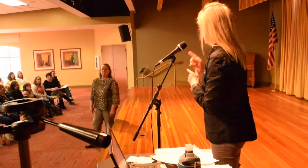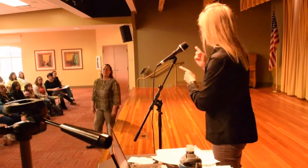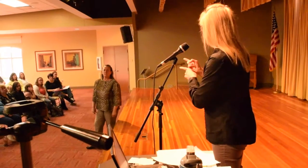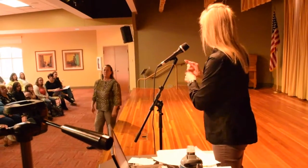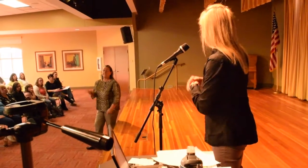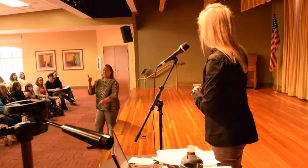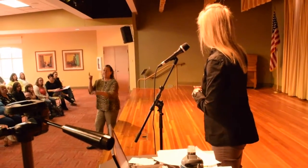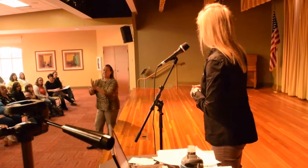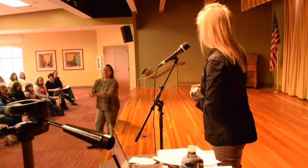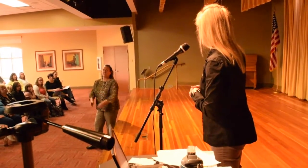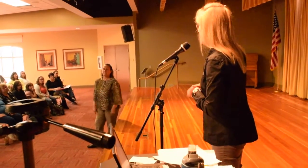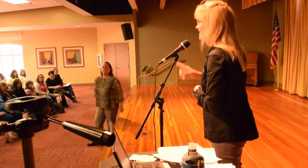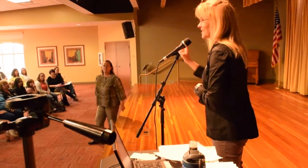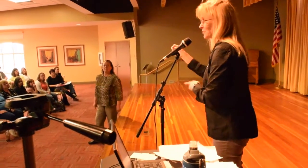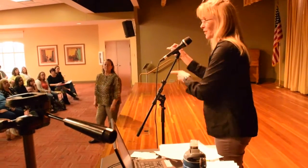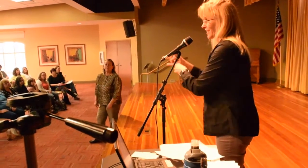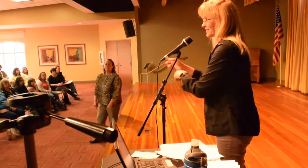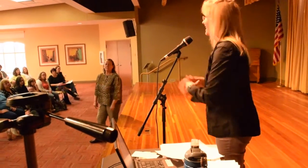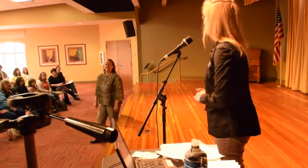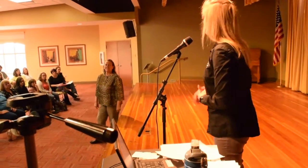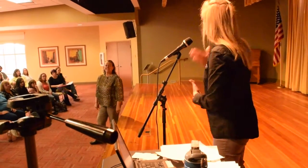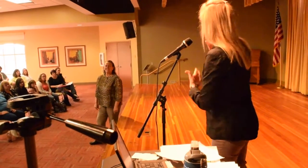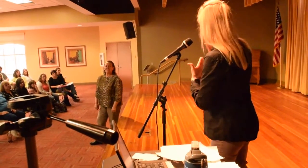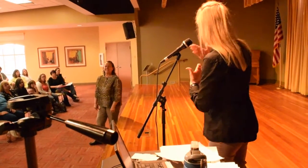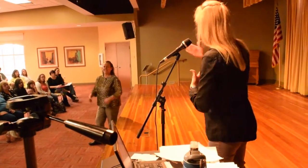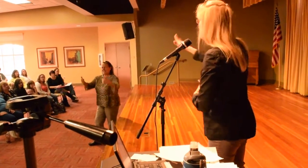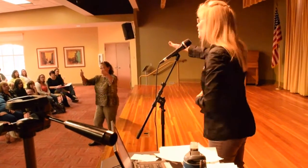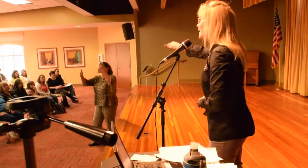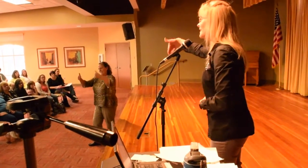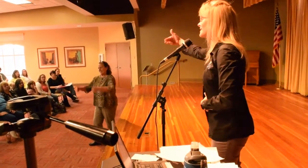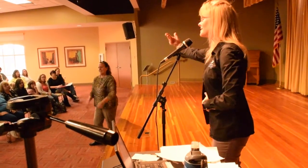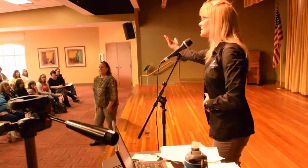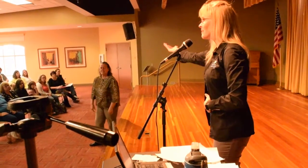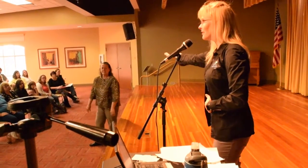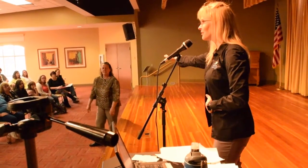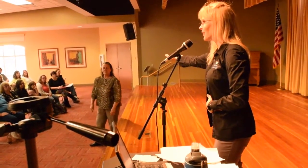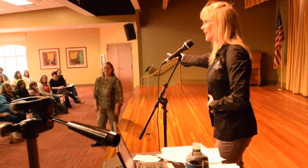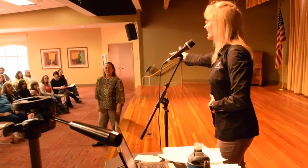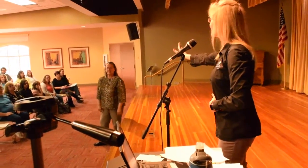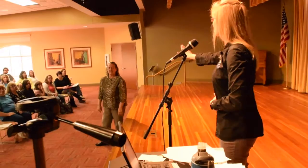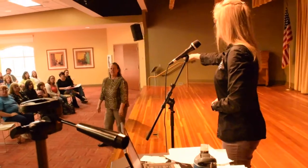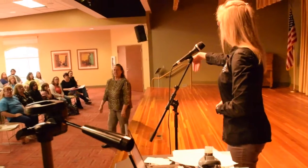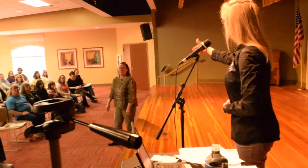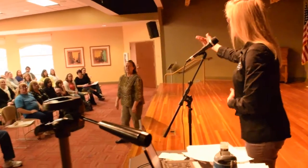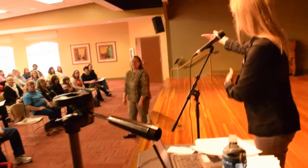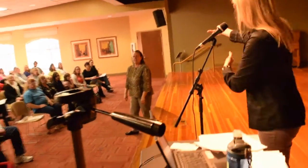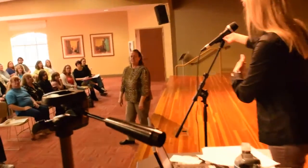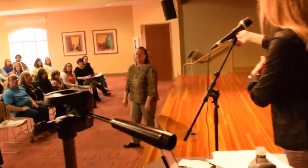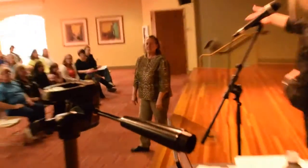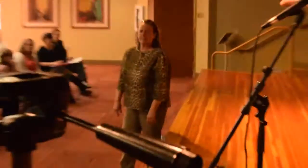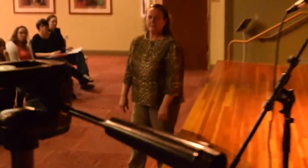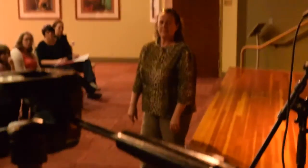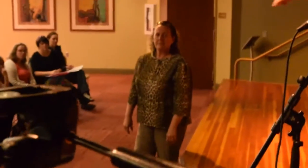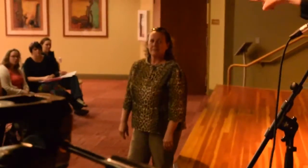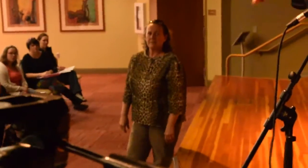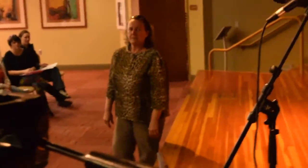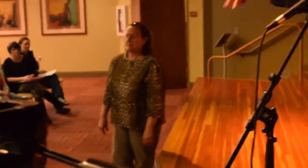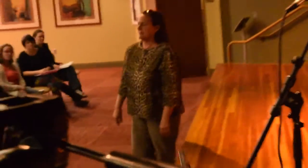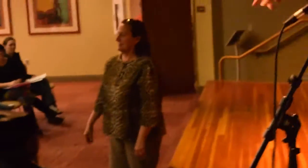right? Yes, right. Thank you. By the way, this is my friend. You want to introduce yourself, spell your name, and see